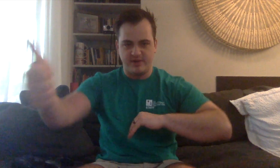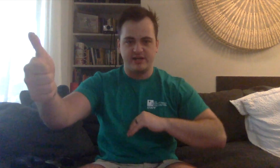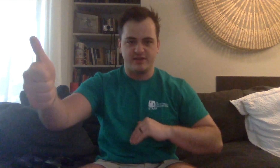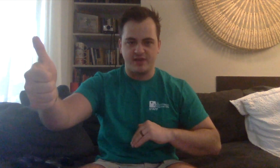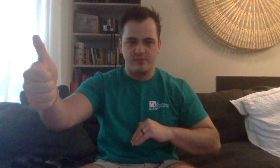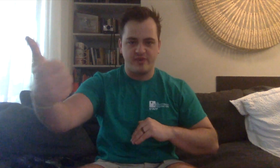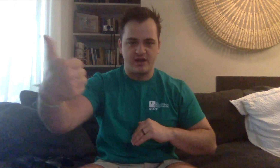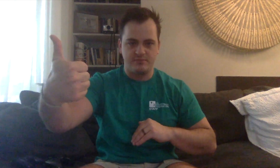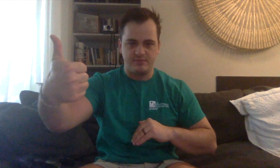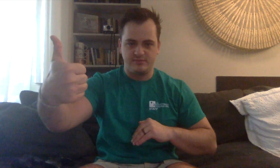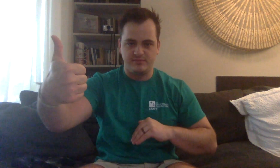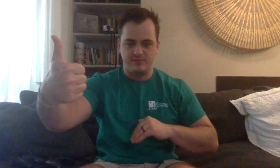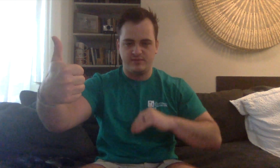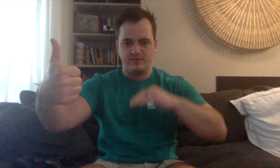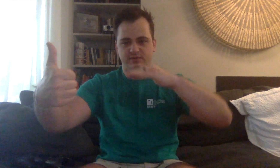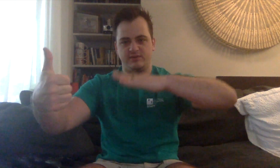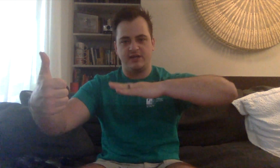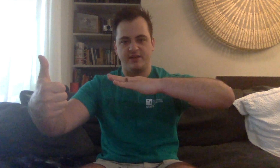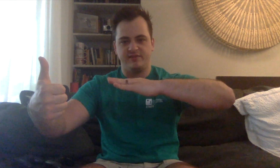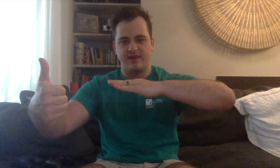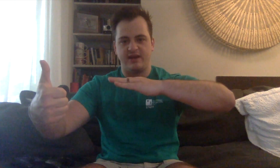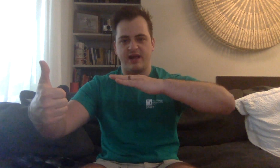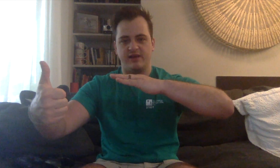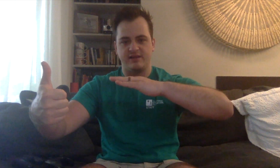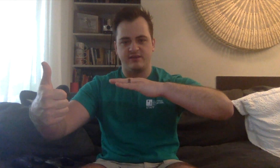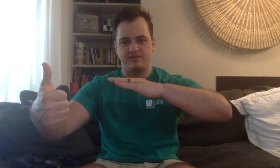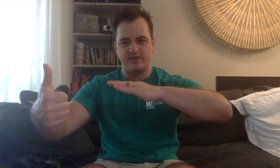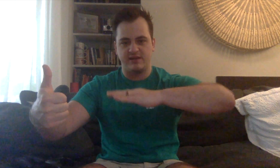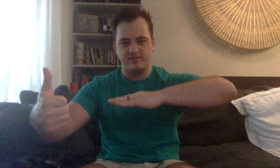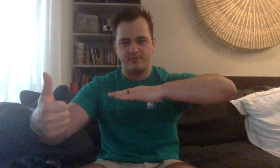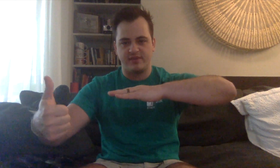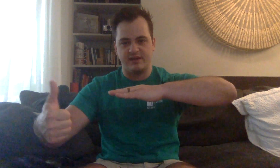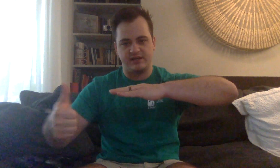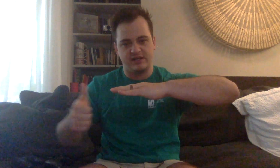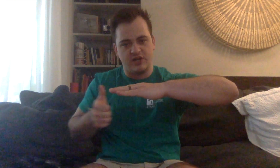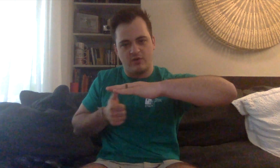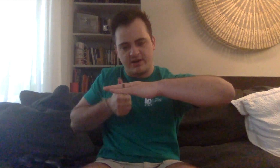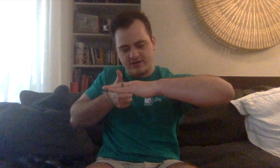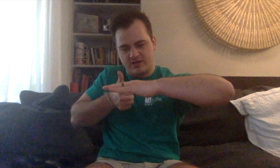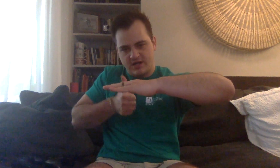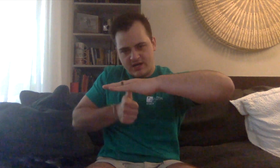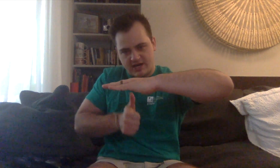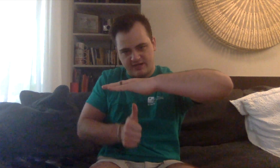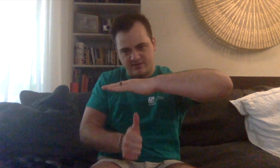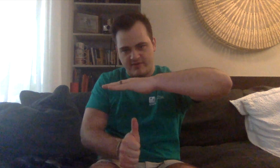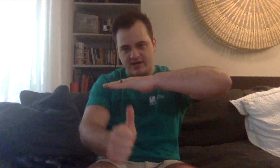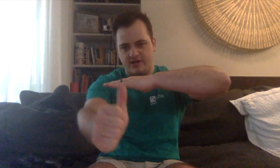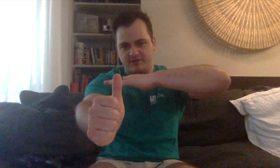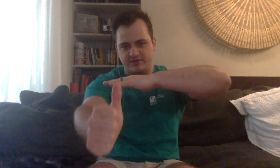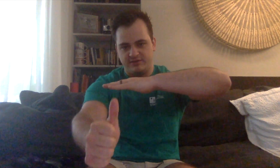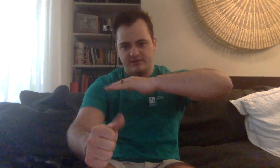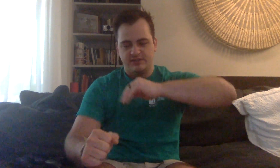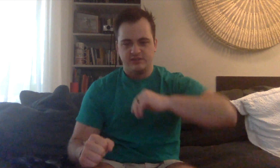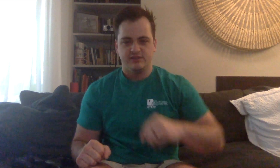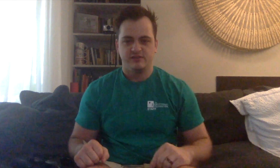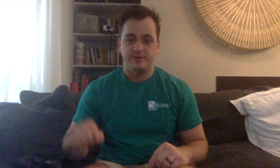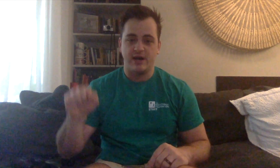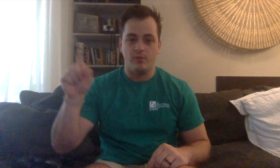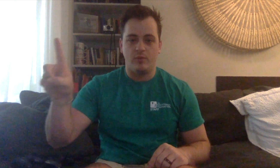making a thumbs up. You got this hand out like this. You're making something that it can go under, and it's going under. So we got